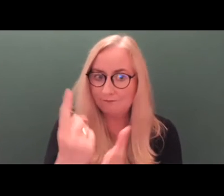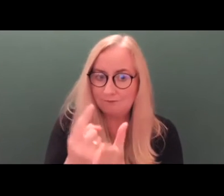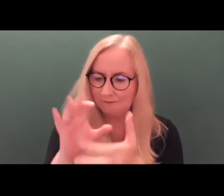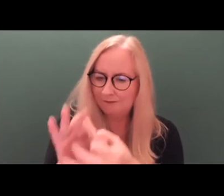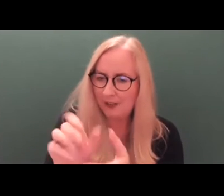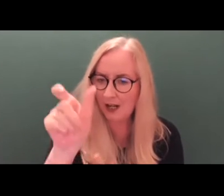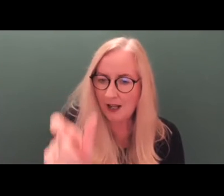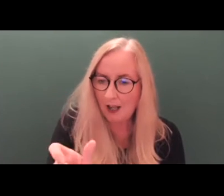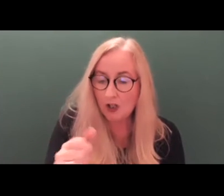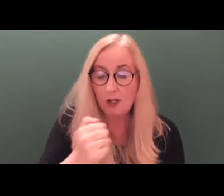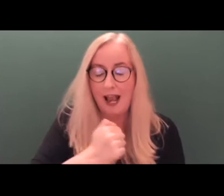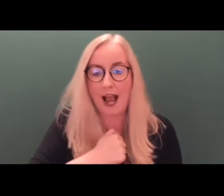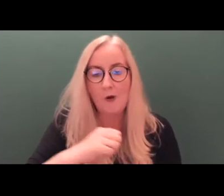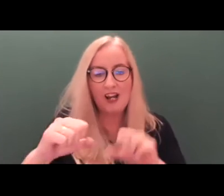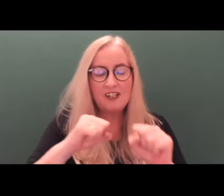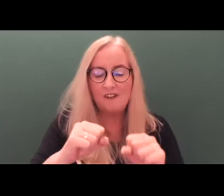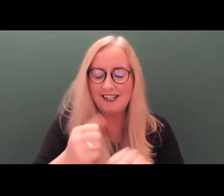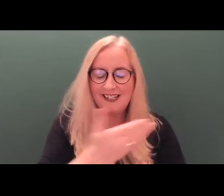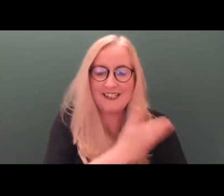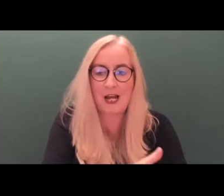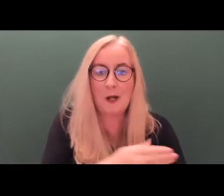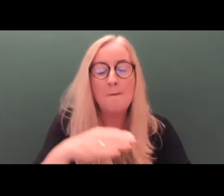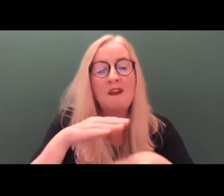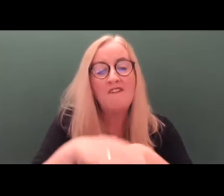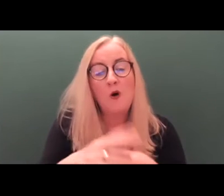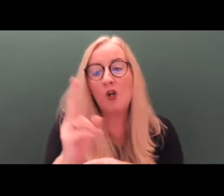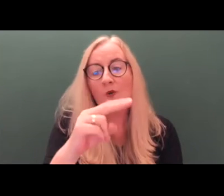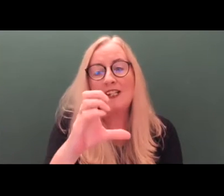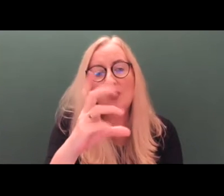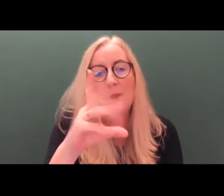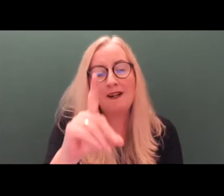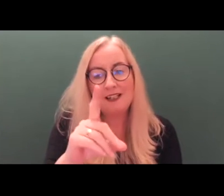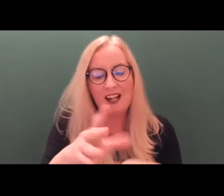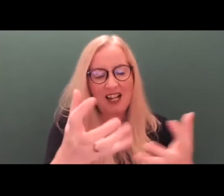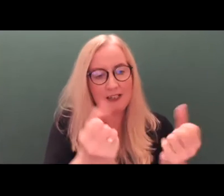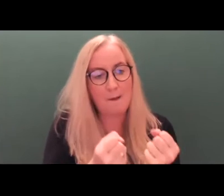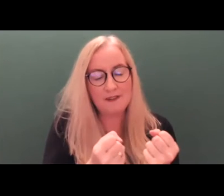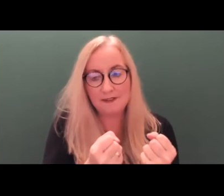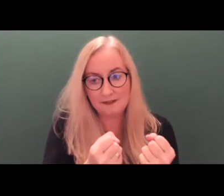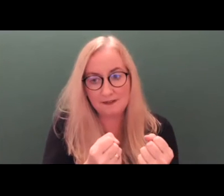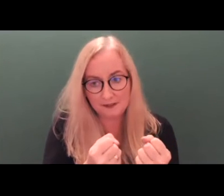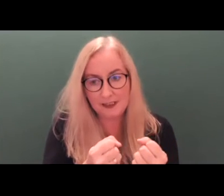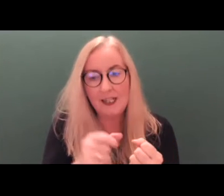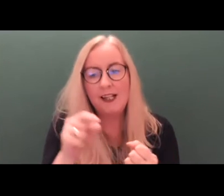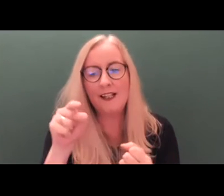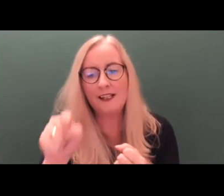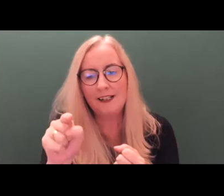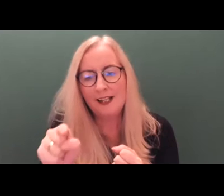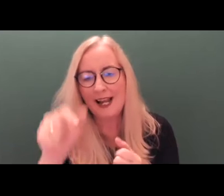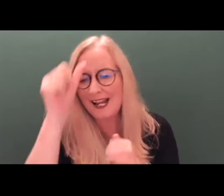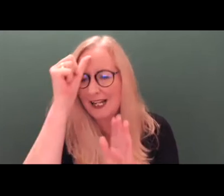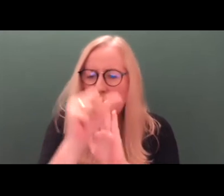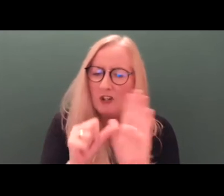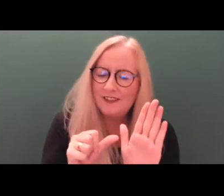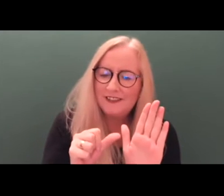Actually, our service started 10 years before the union convention was adopted in another context, namely the experience of